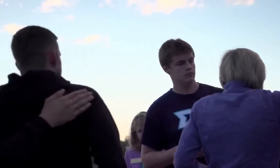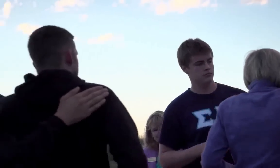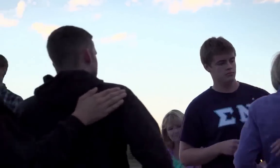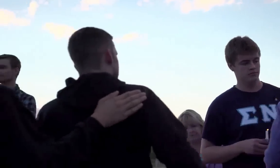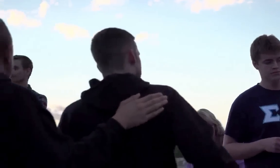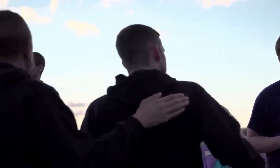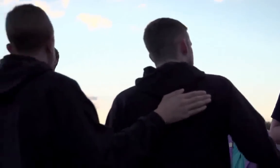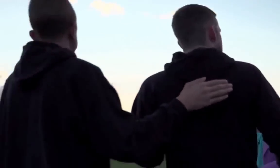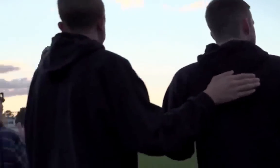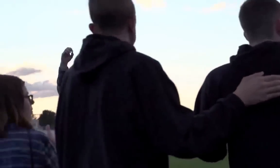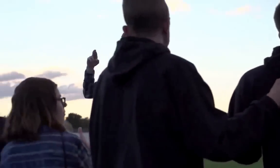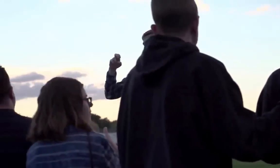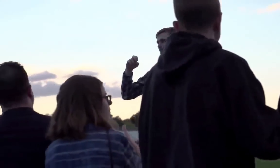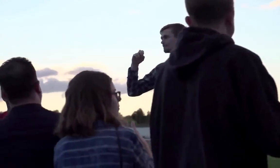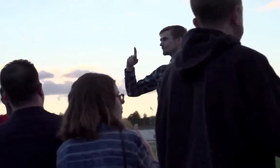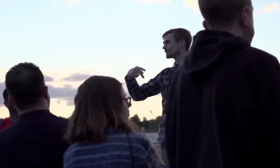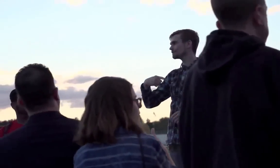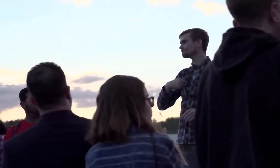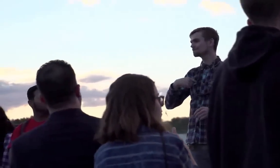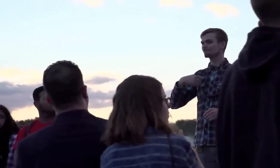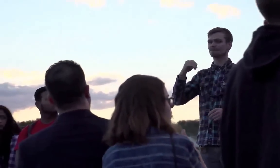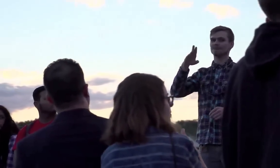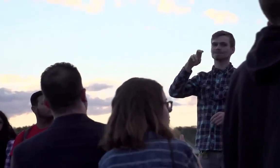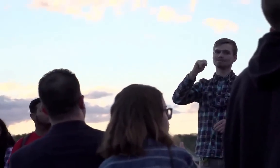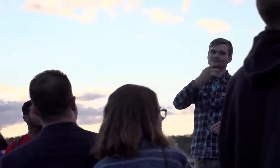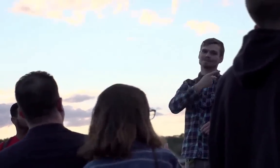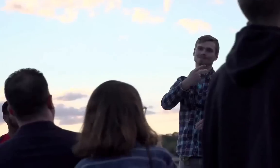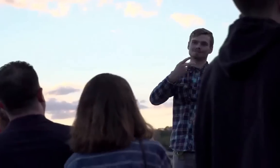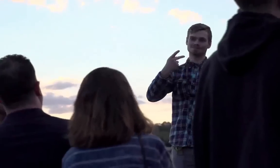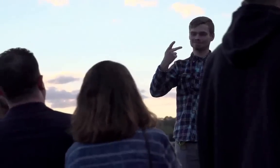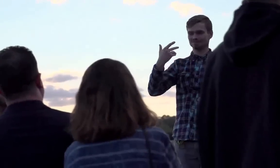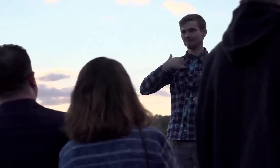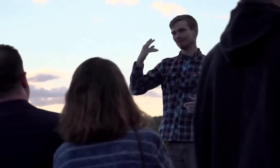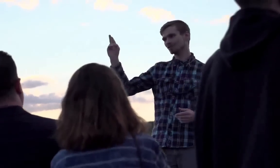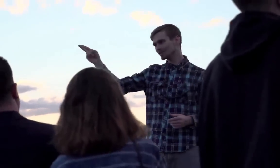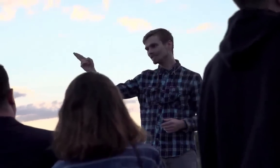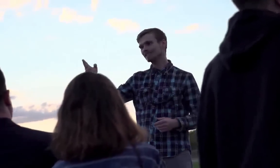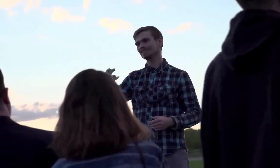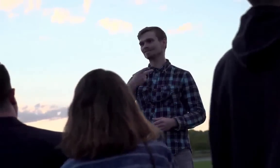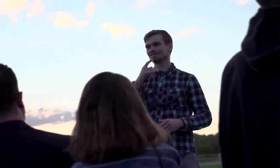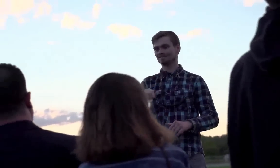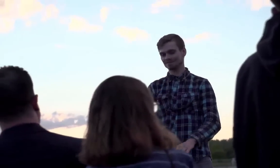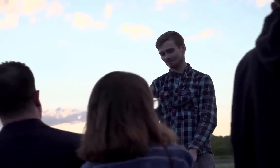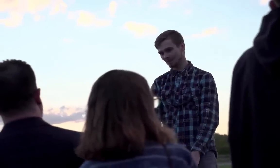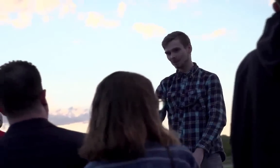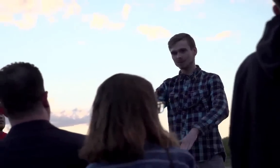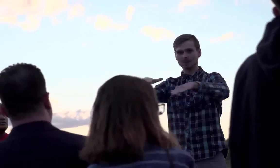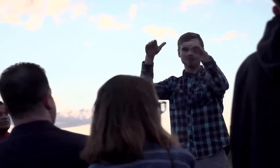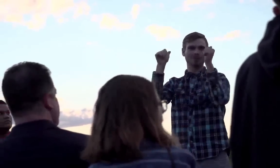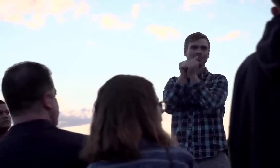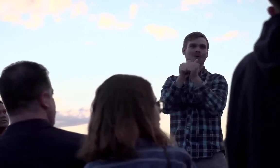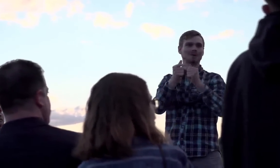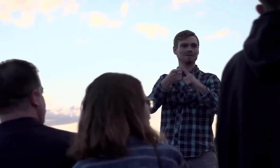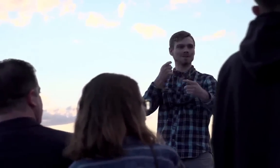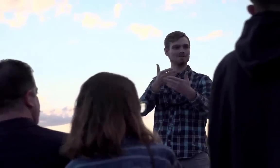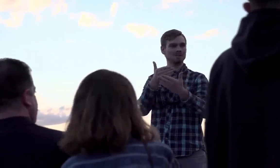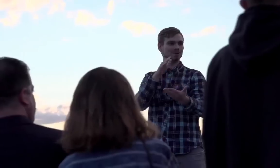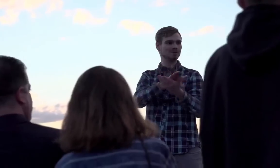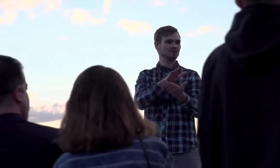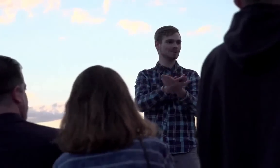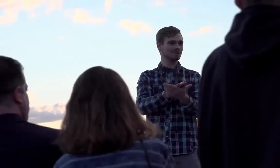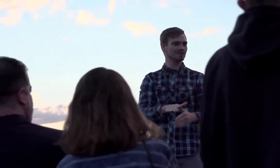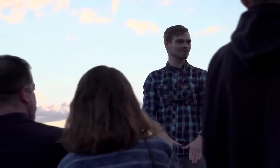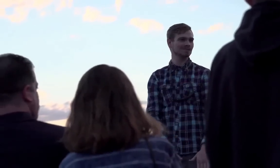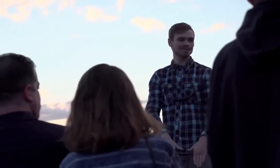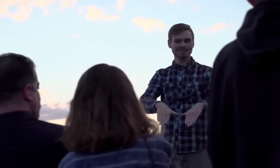My name is Jamie Moore. Ben and I, we have history. We grew up together, you